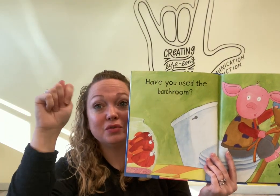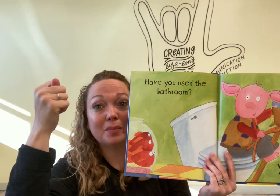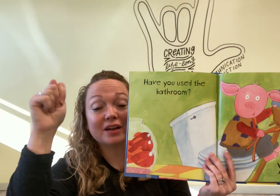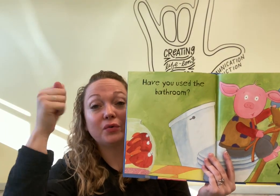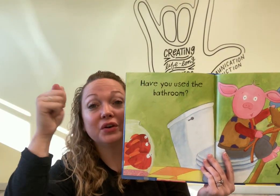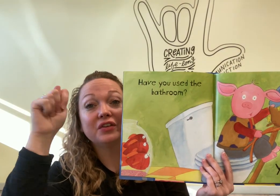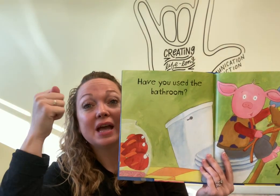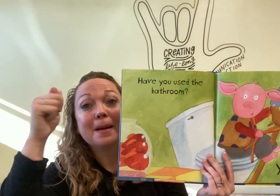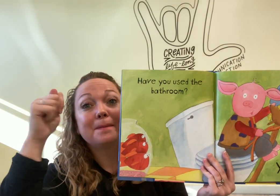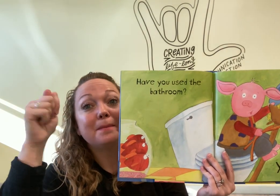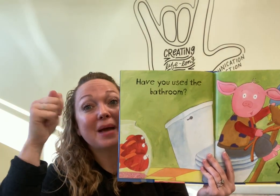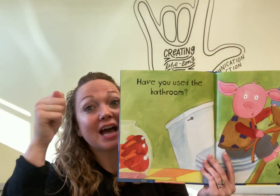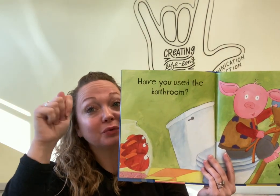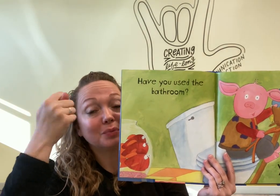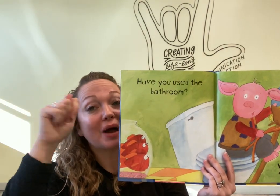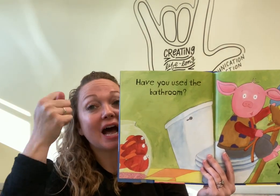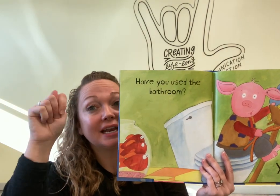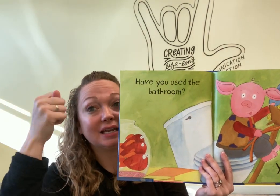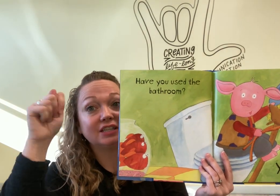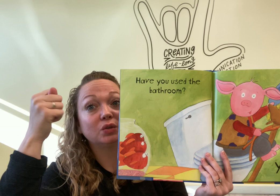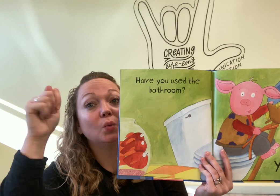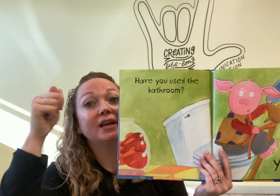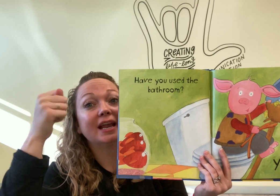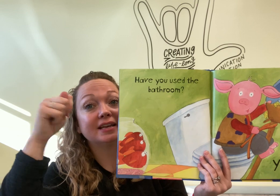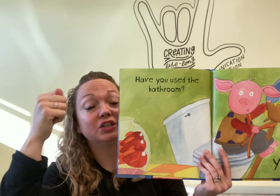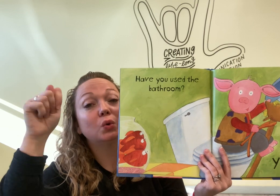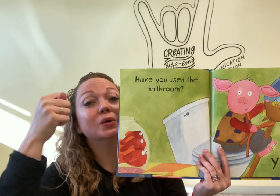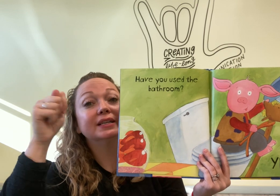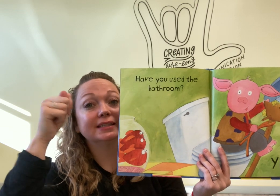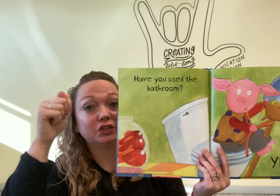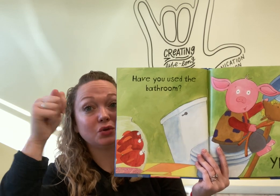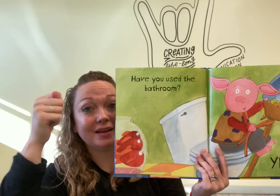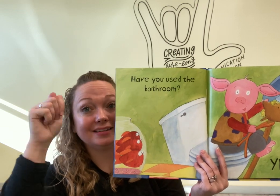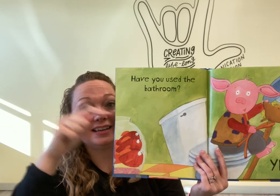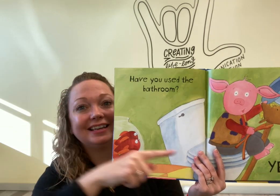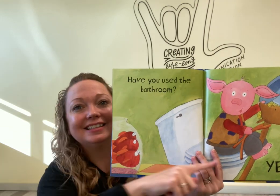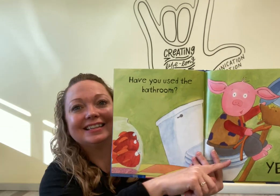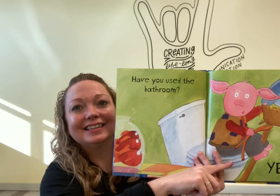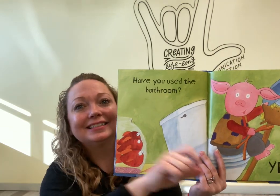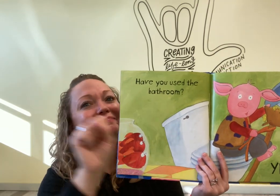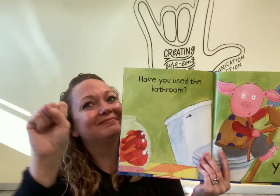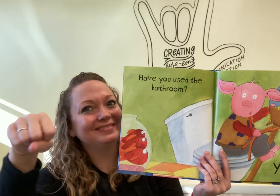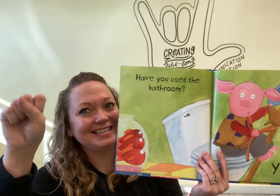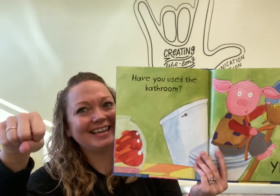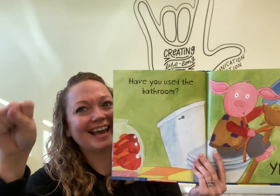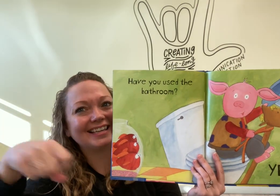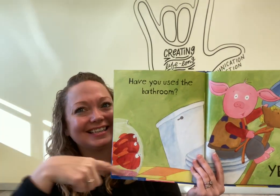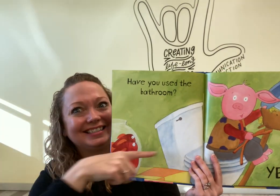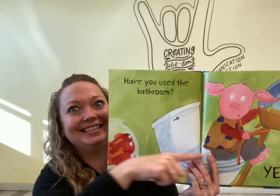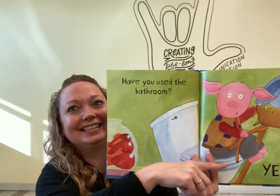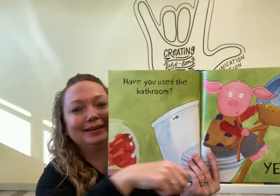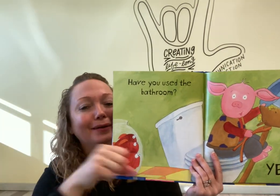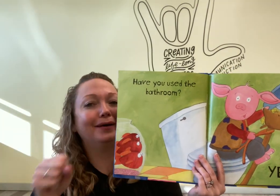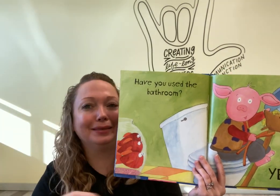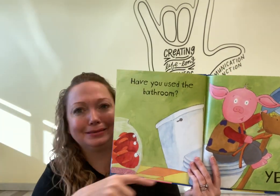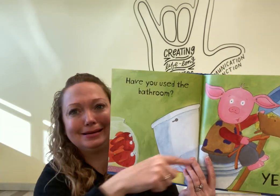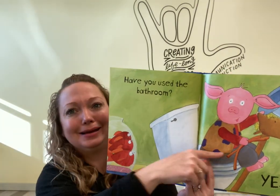and forth. Bathroom potty is the one-handed. Toys is two-handed. And he says, yeah, it's because he's on the